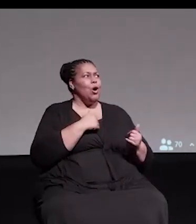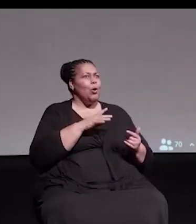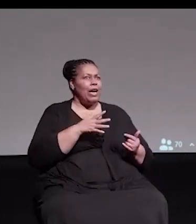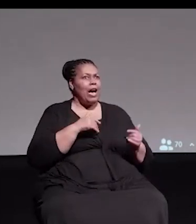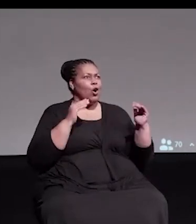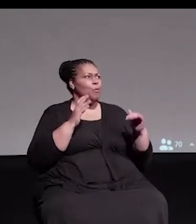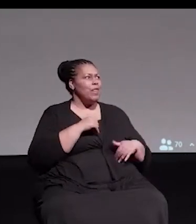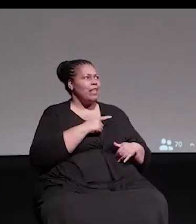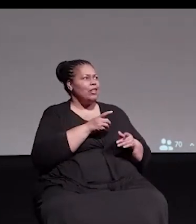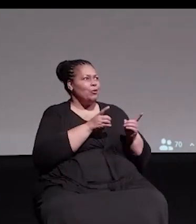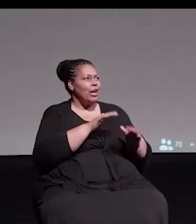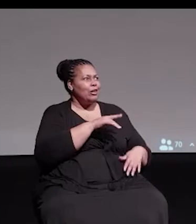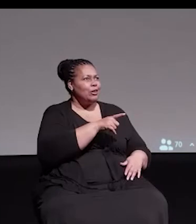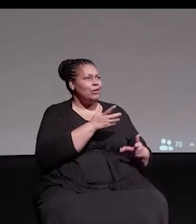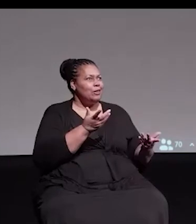directors.